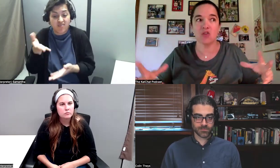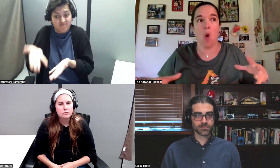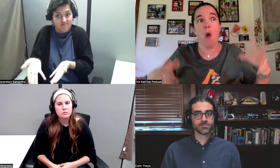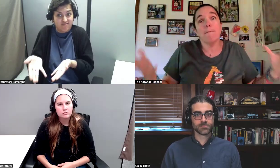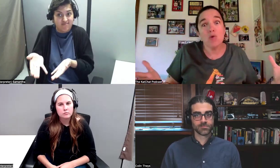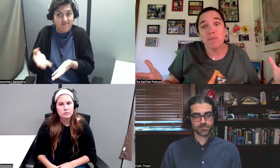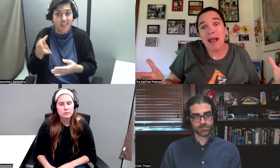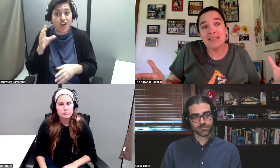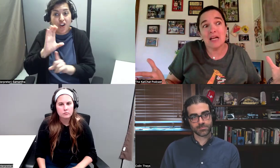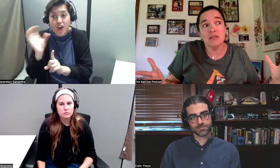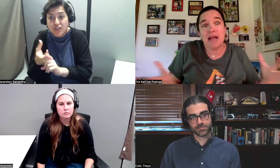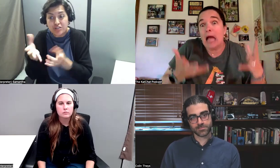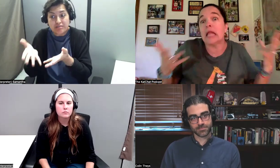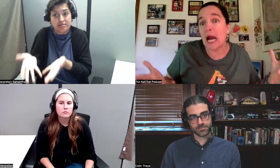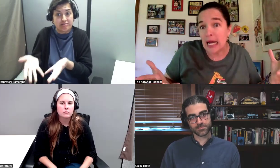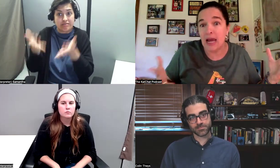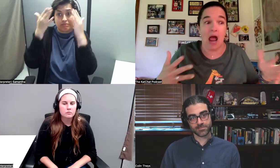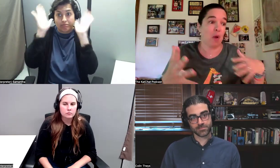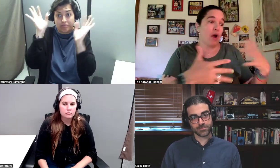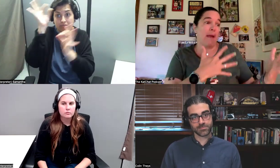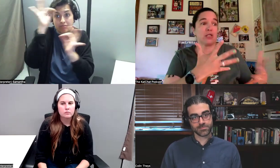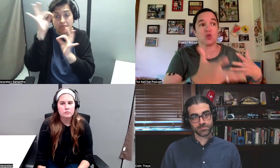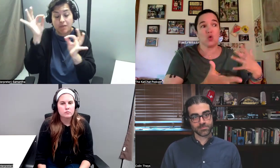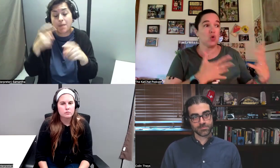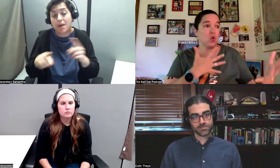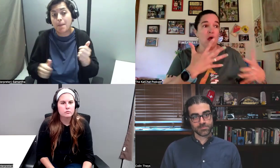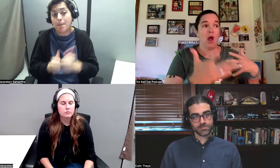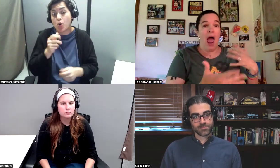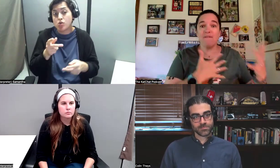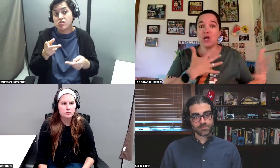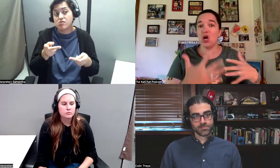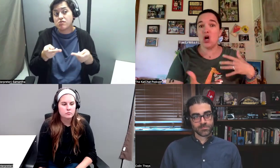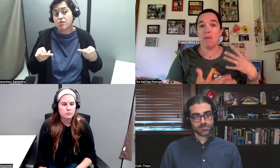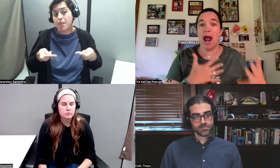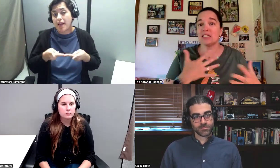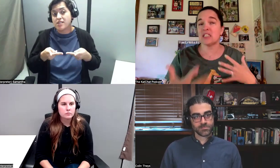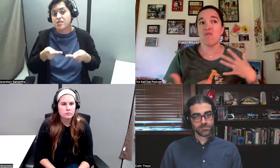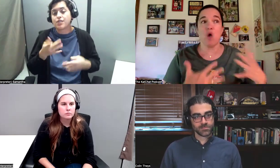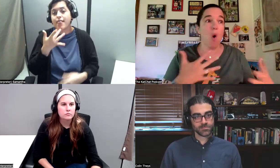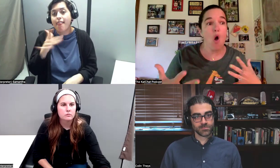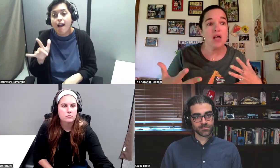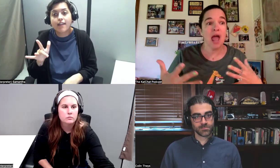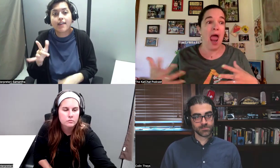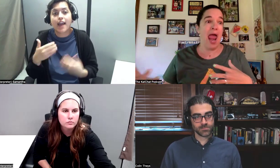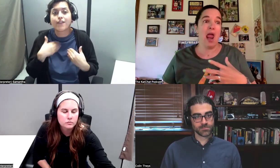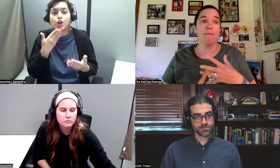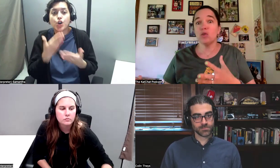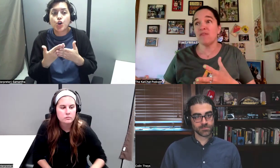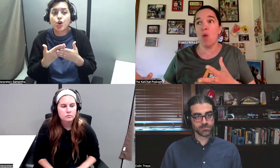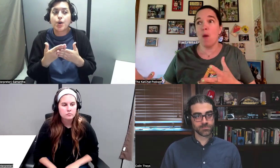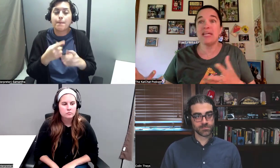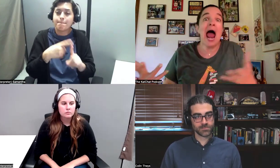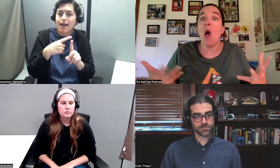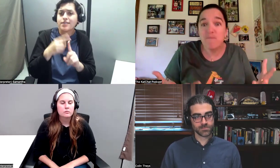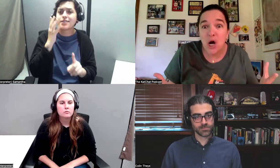of thing. So most places got lucky and they were able to have a good positive rapport. And most